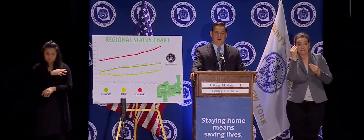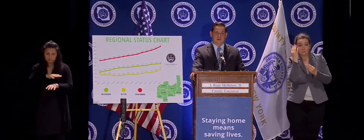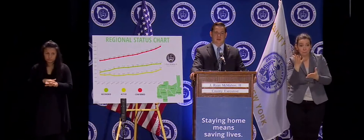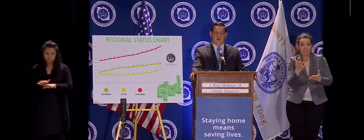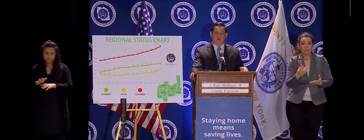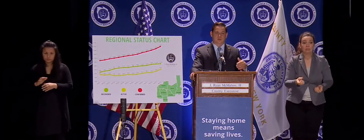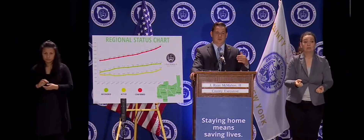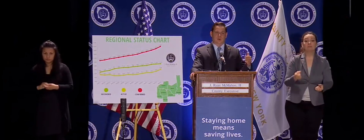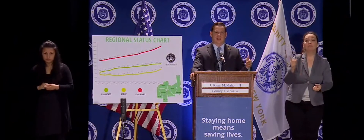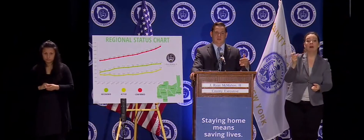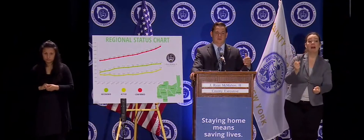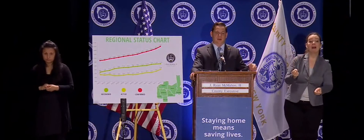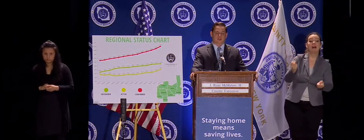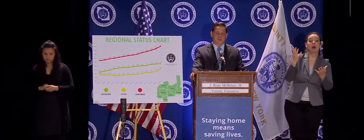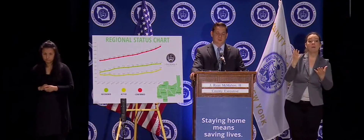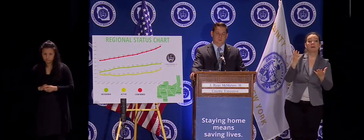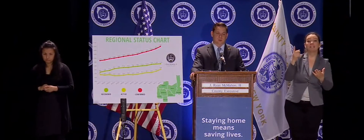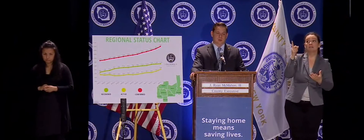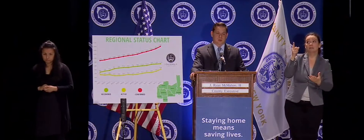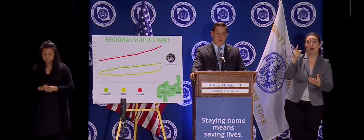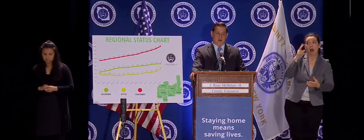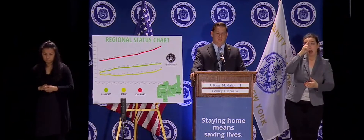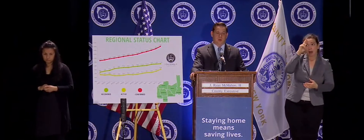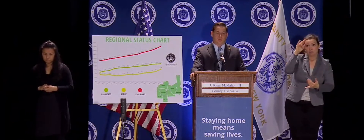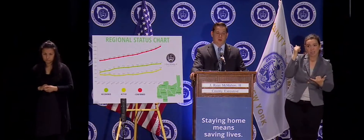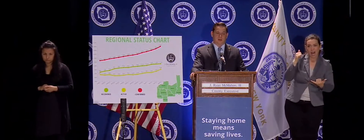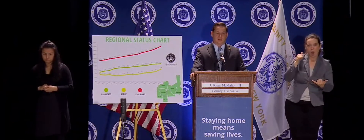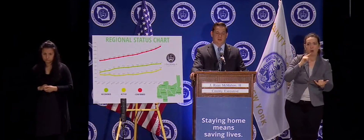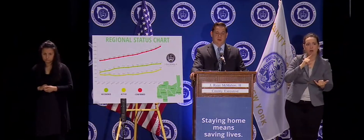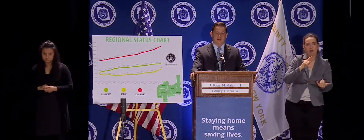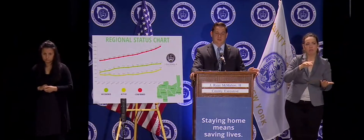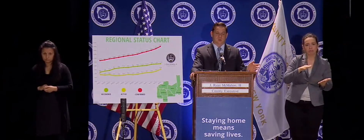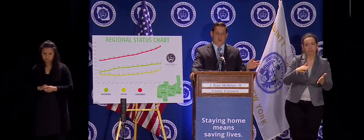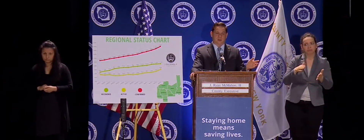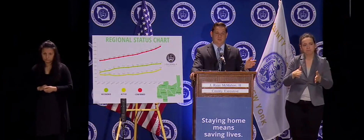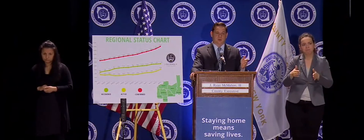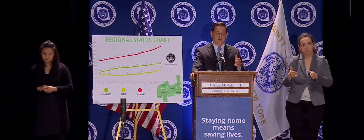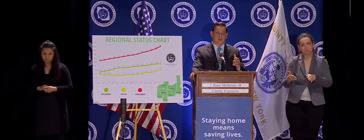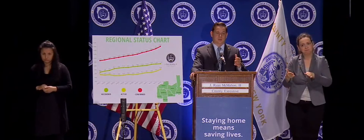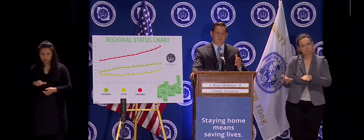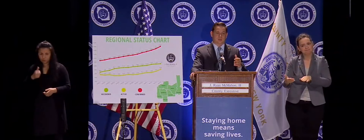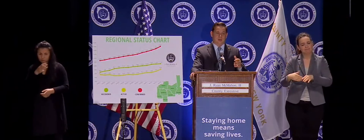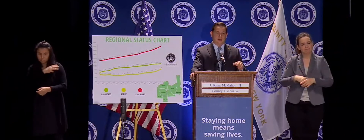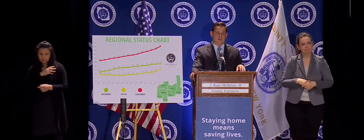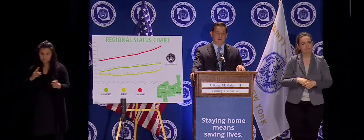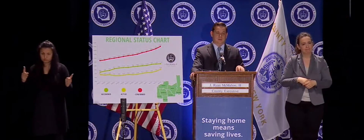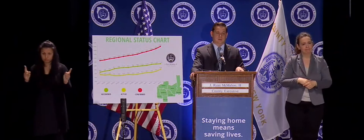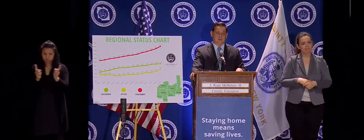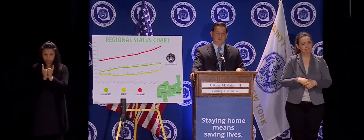It's not; these aren't usually random infections. But think about it this way: if you're